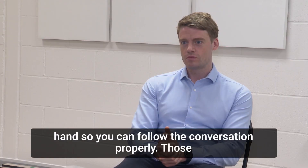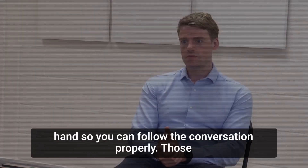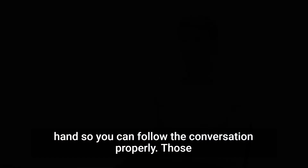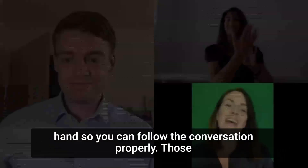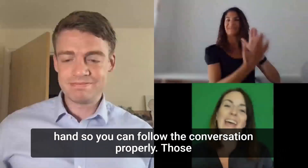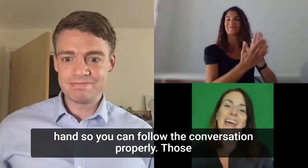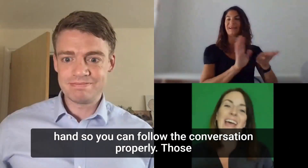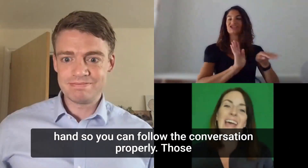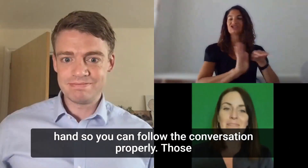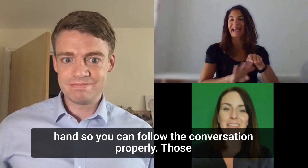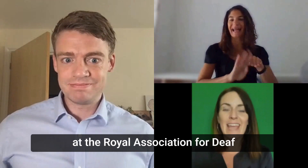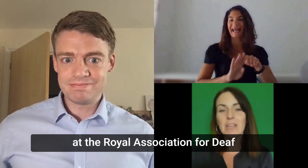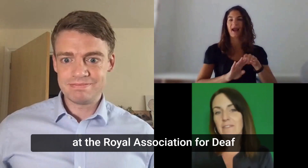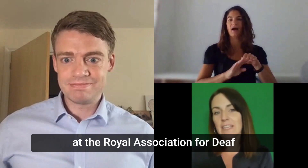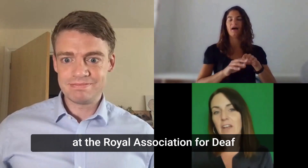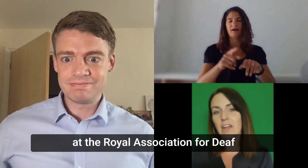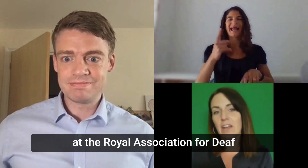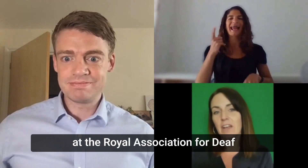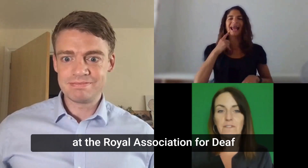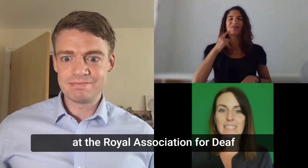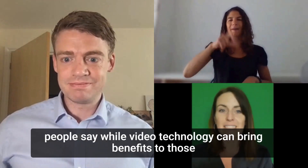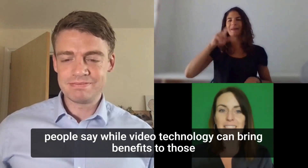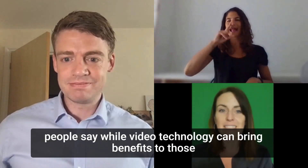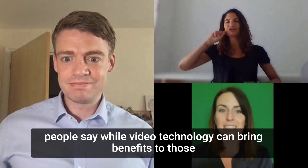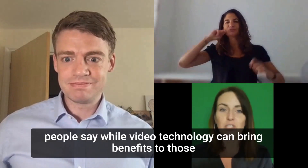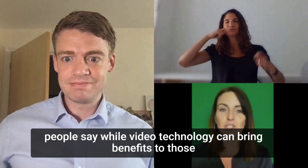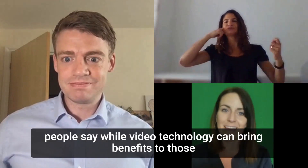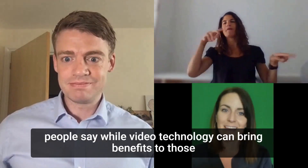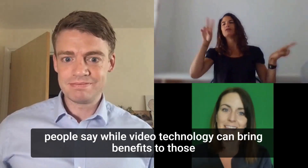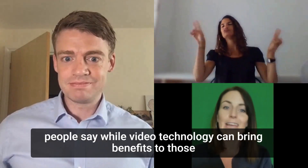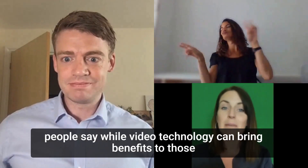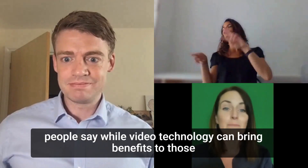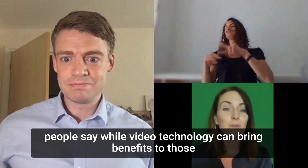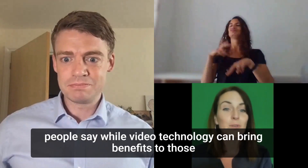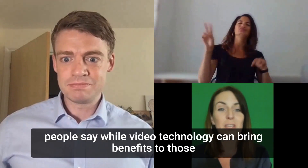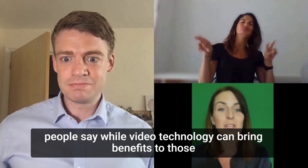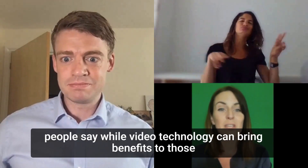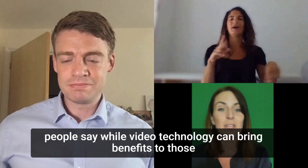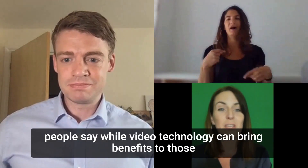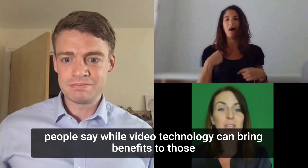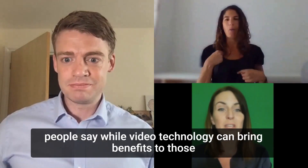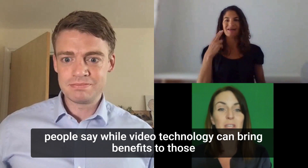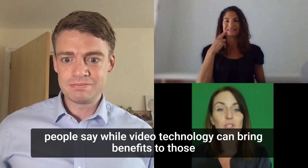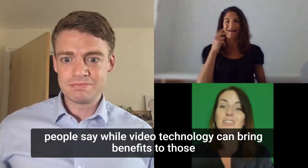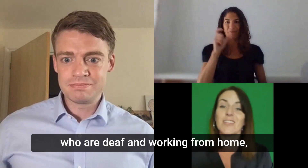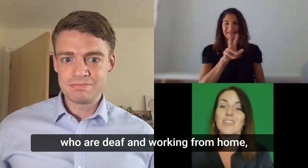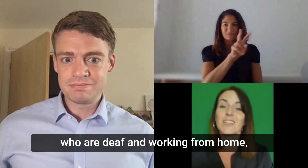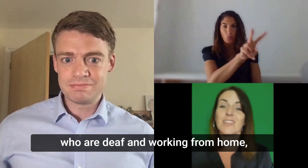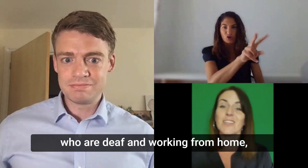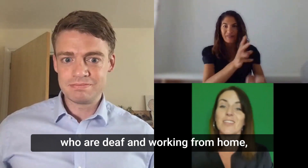properly. Those at the Royal Association for Deaf People say while video technology can bring benefits to those who are deaf and working